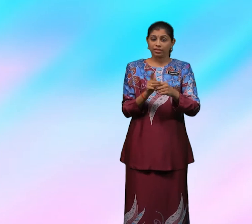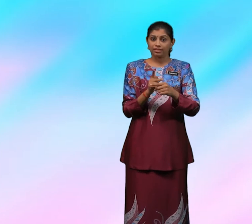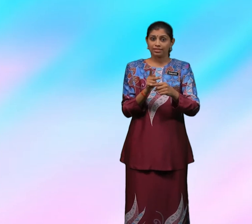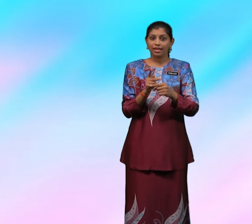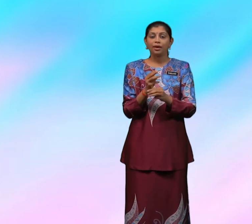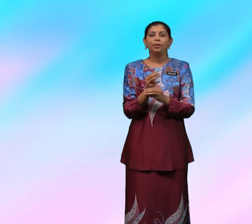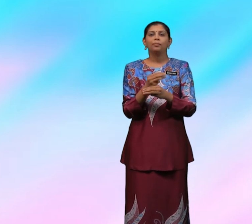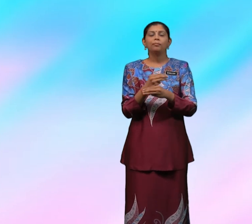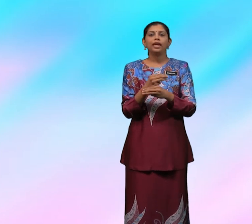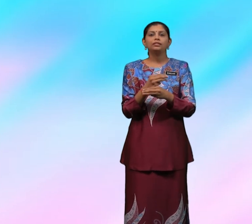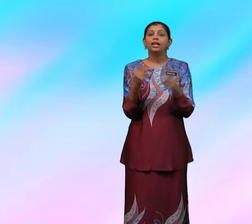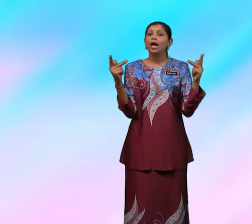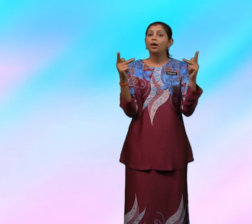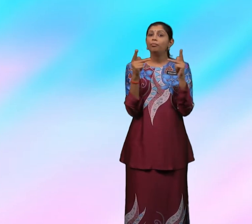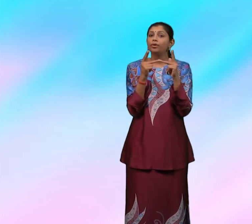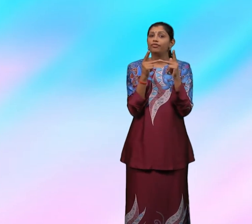Practice makes perfect.